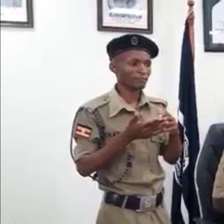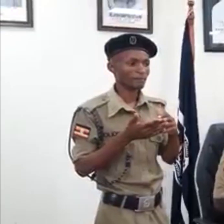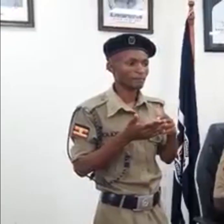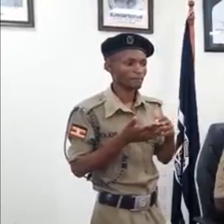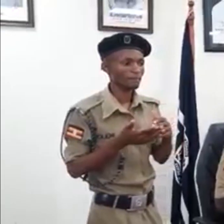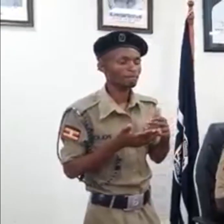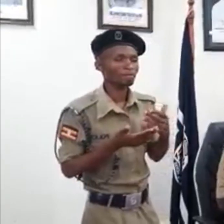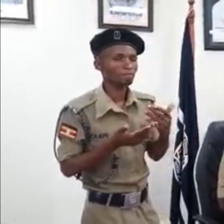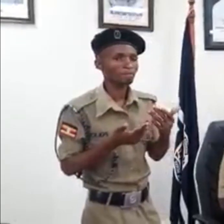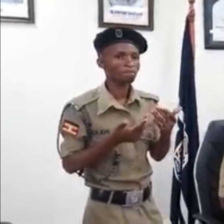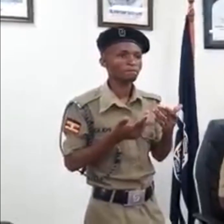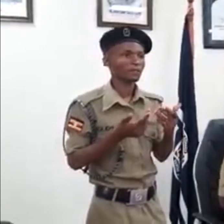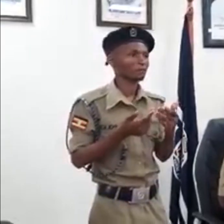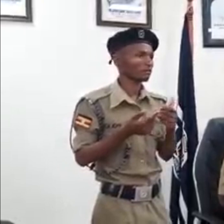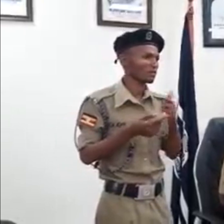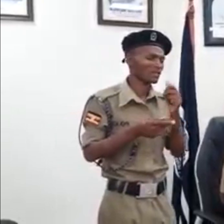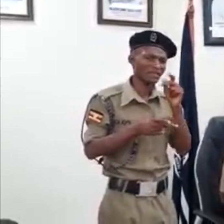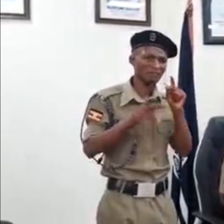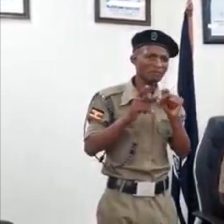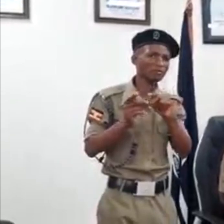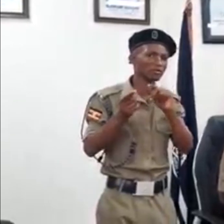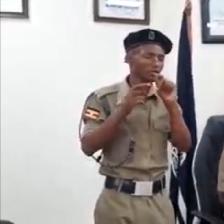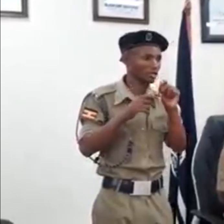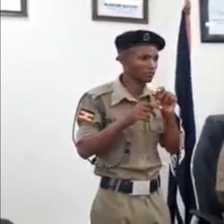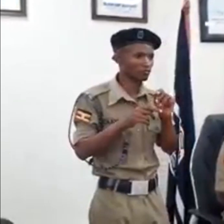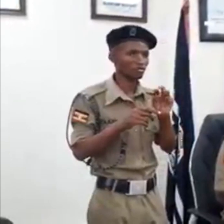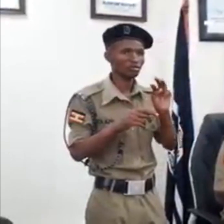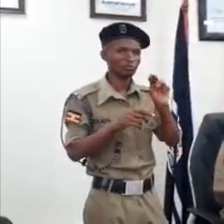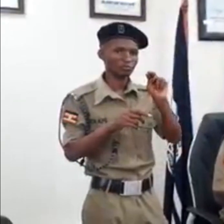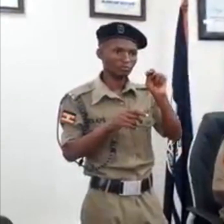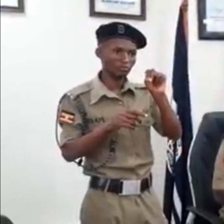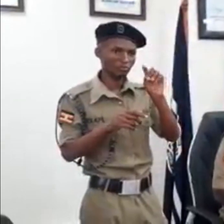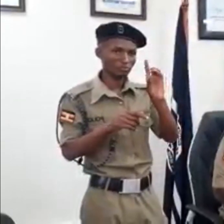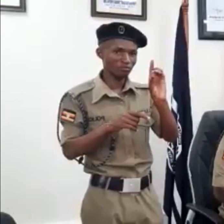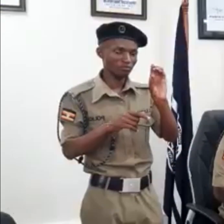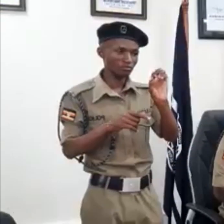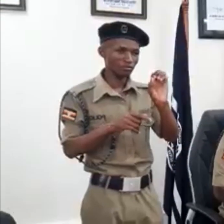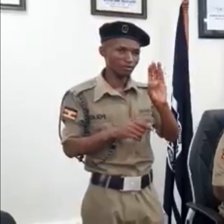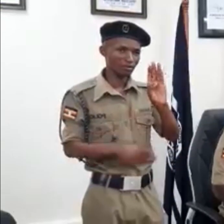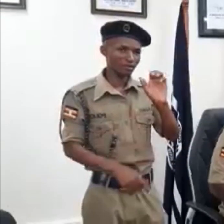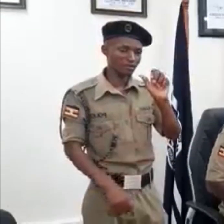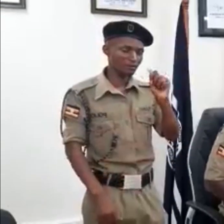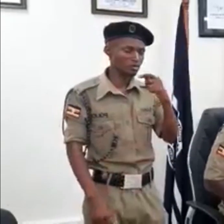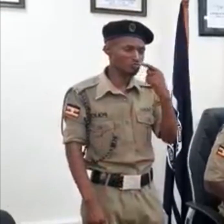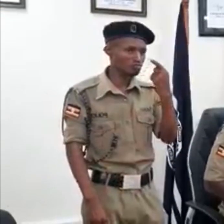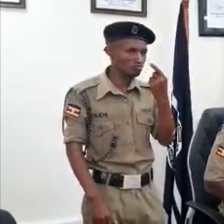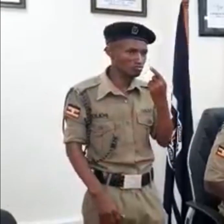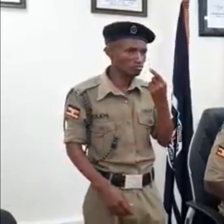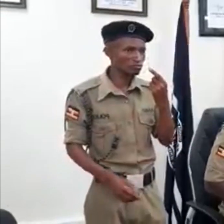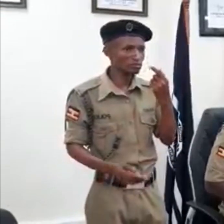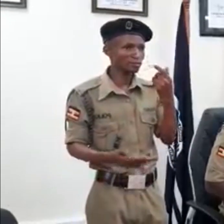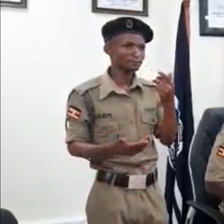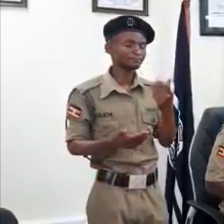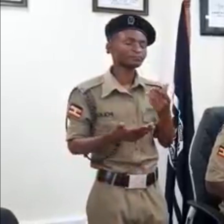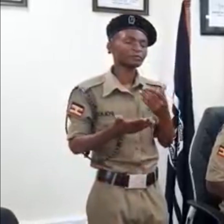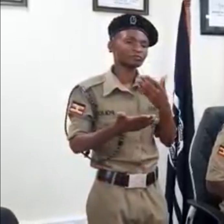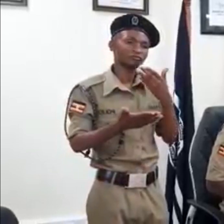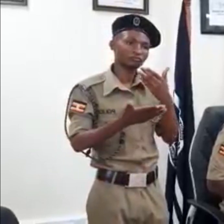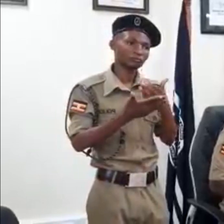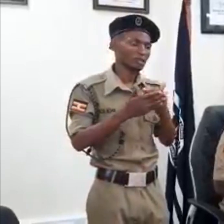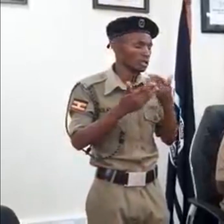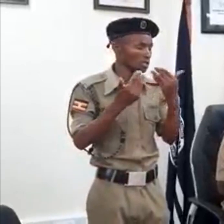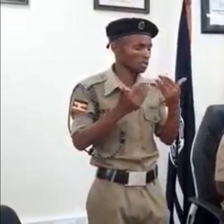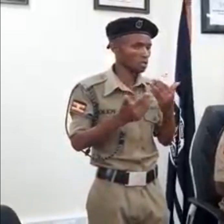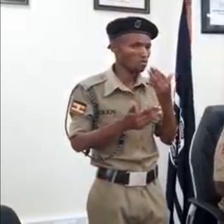who were from Ndeva, who left here to go and join them. So we really want